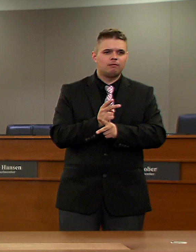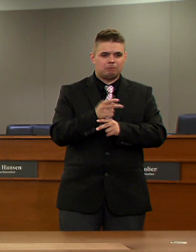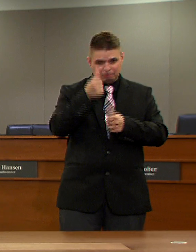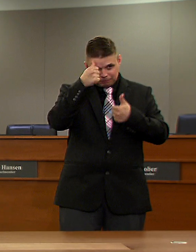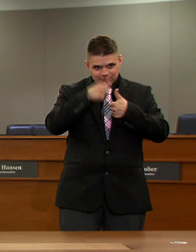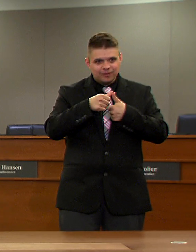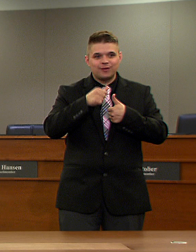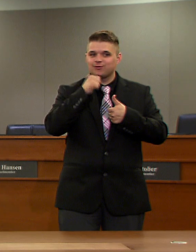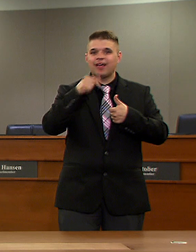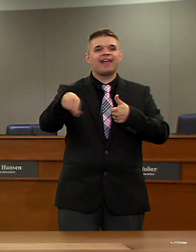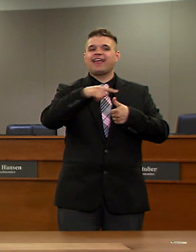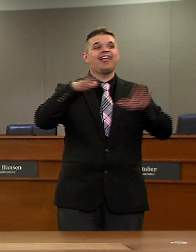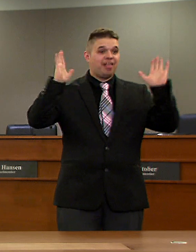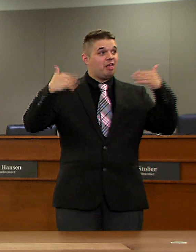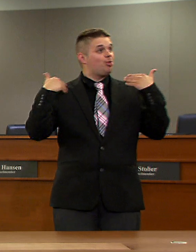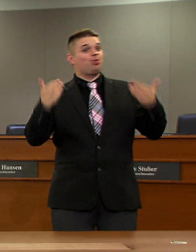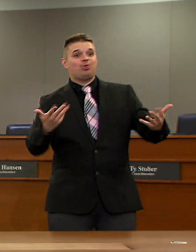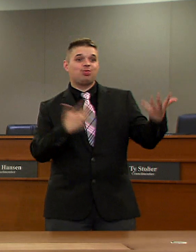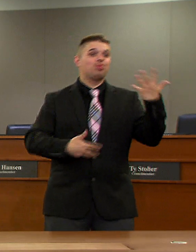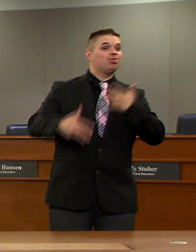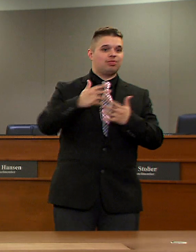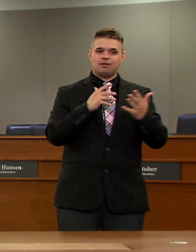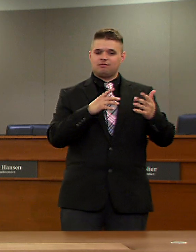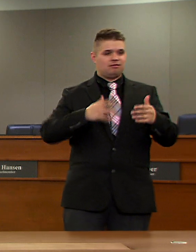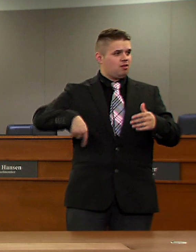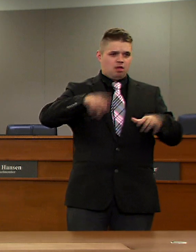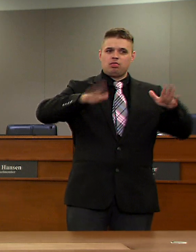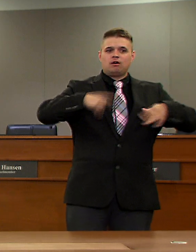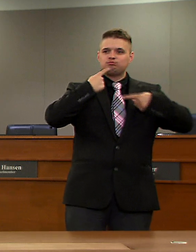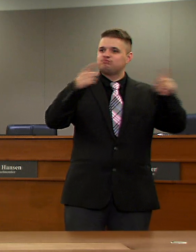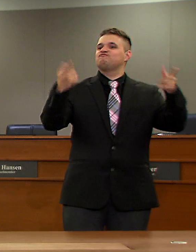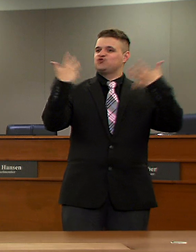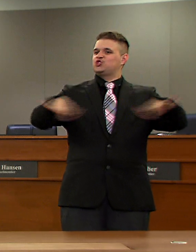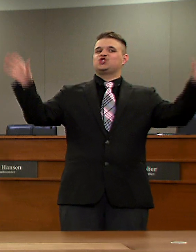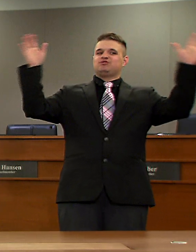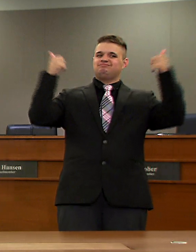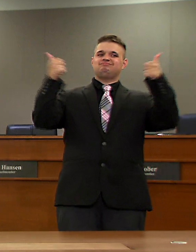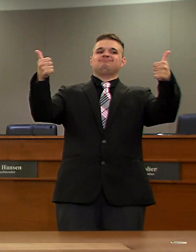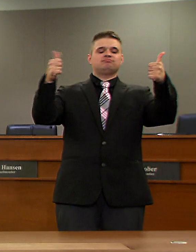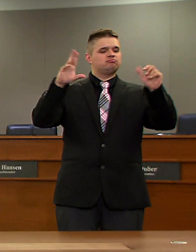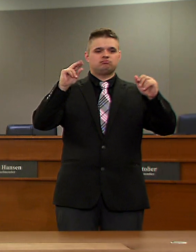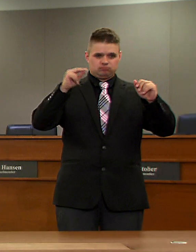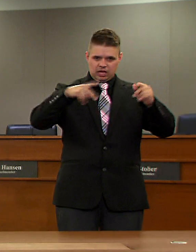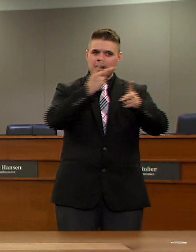don't let up yet. We're not out of the woods. Take good care. We'll see you tomorrow.